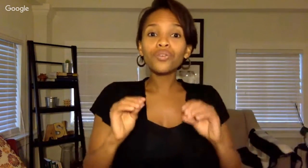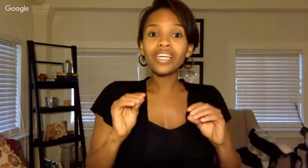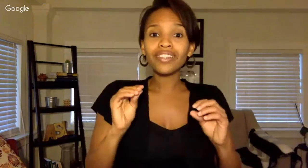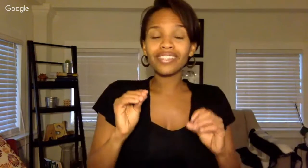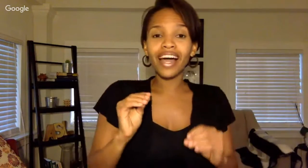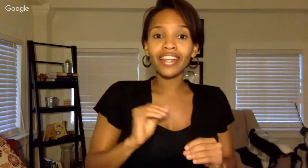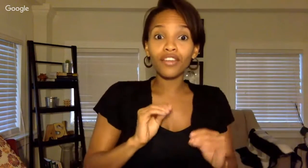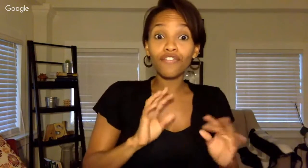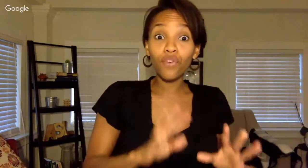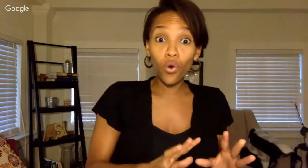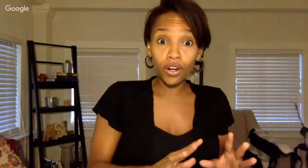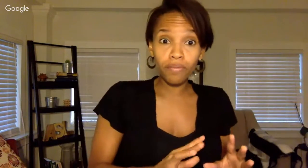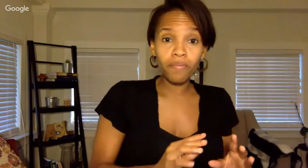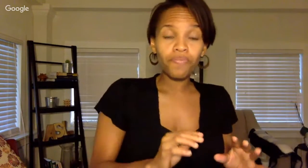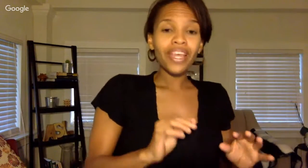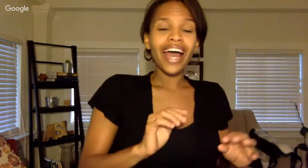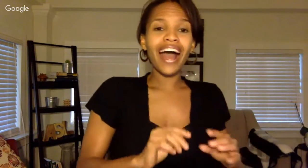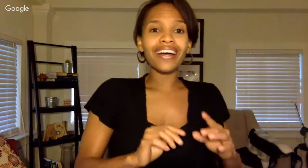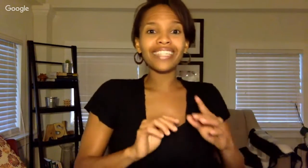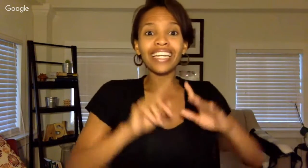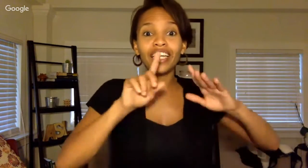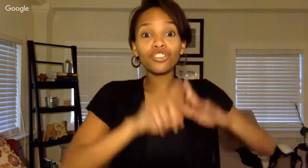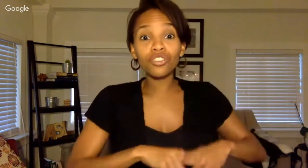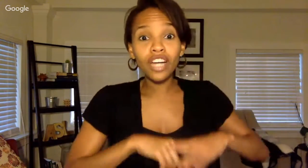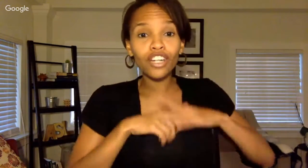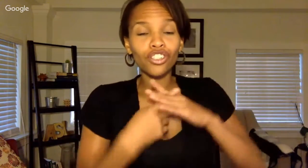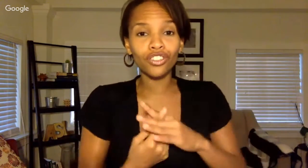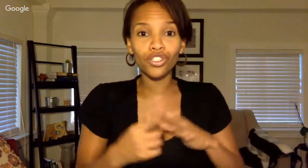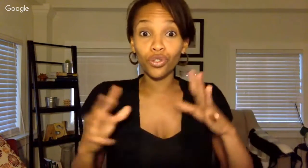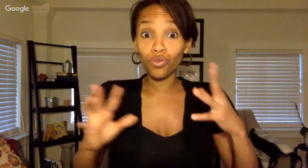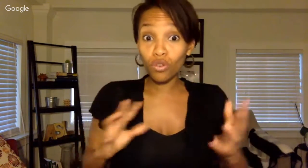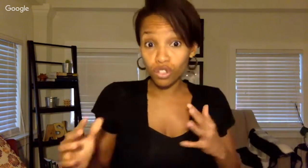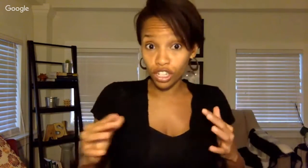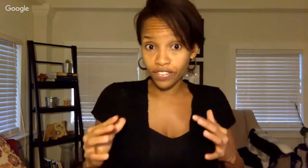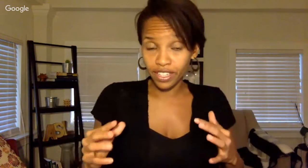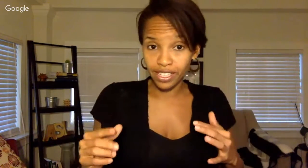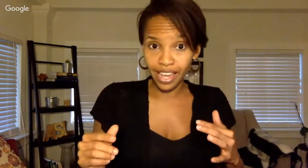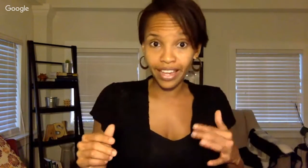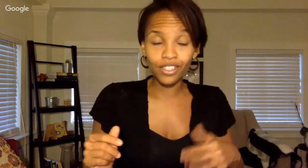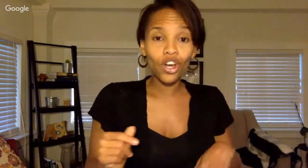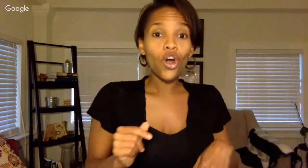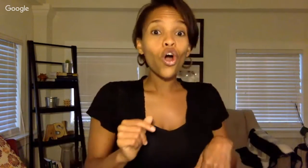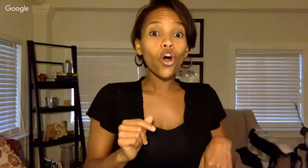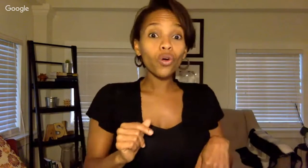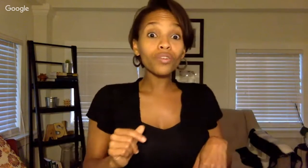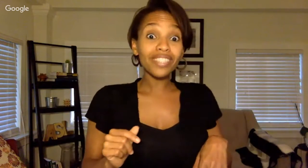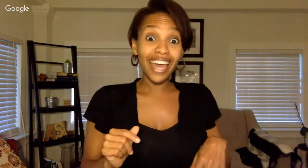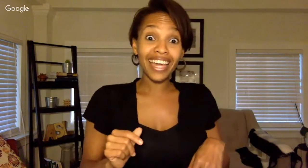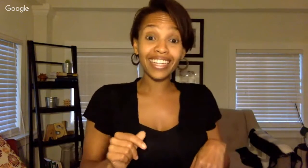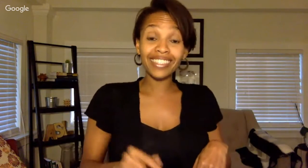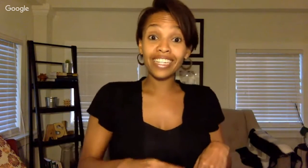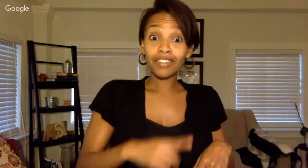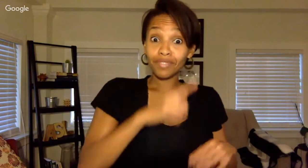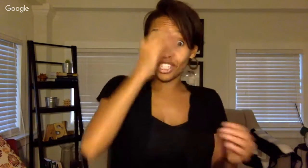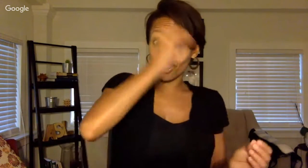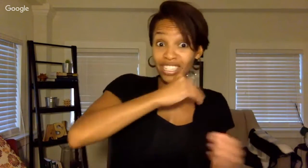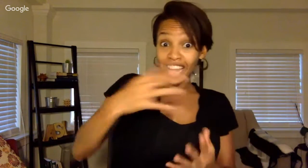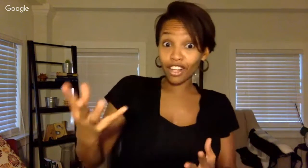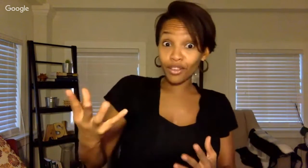the sign inform as an introduction to a role shift in this case. All we're saying is, did she tell you